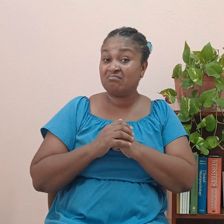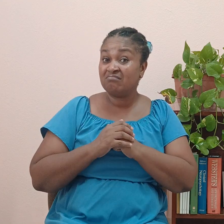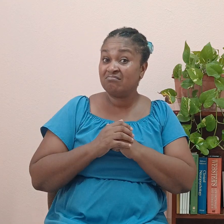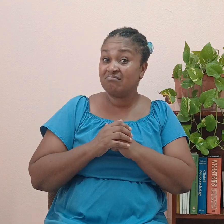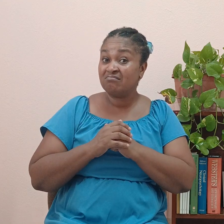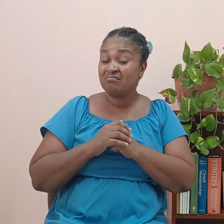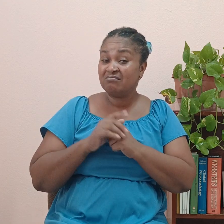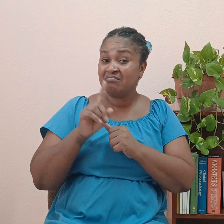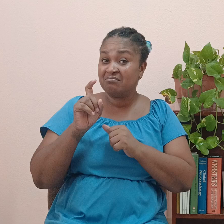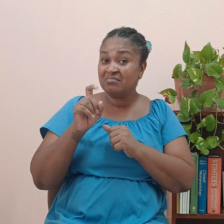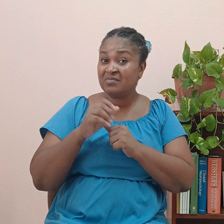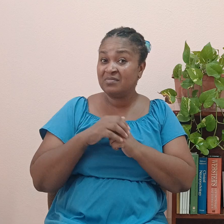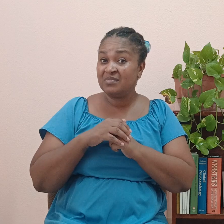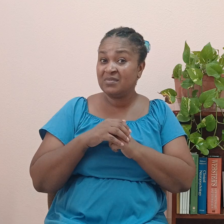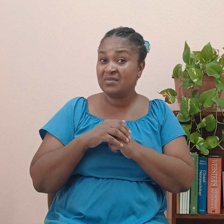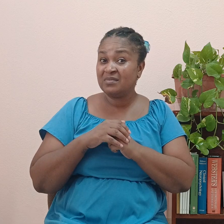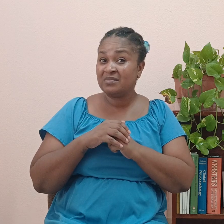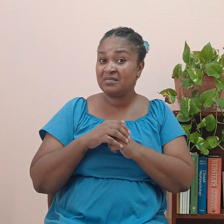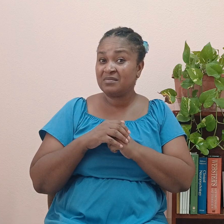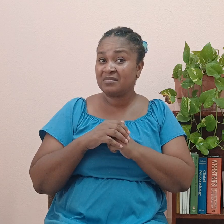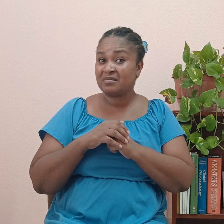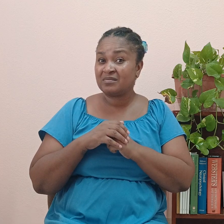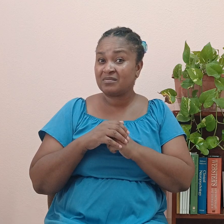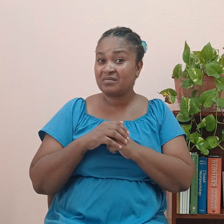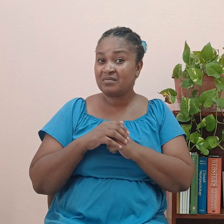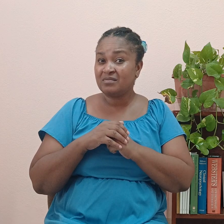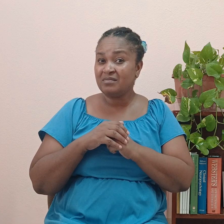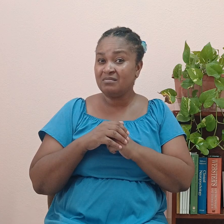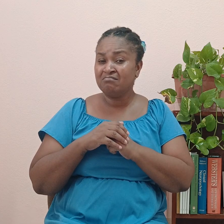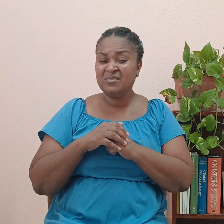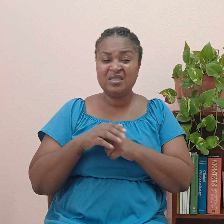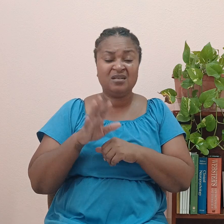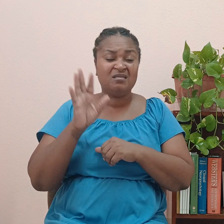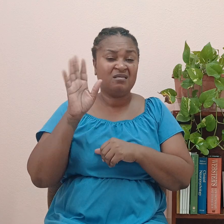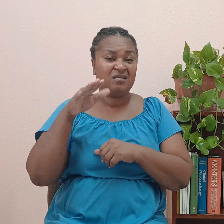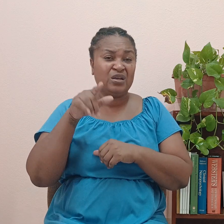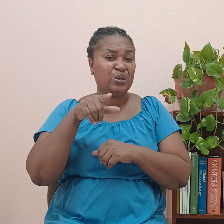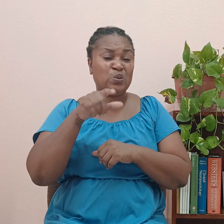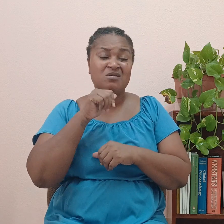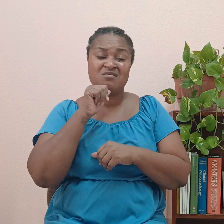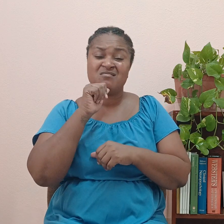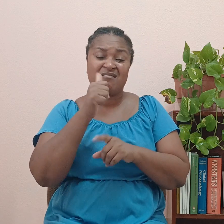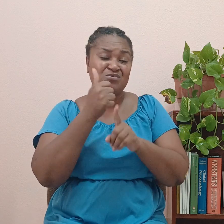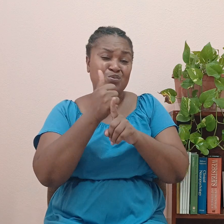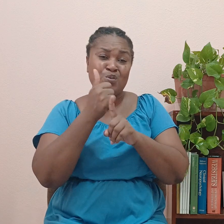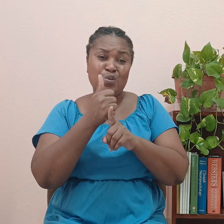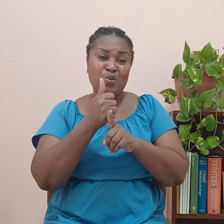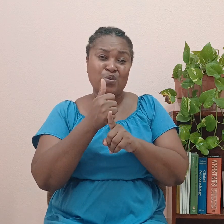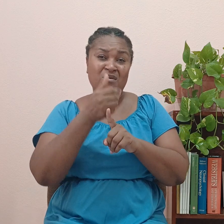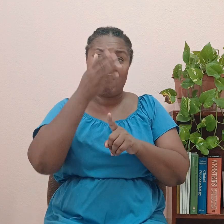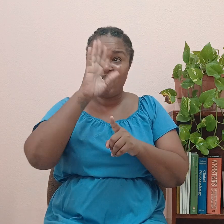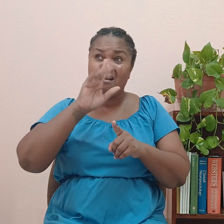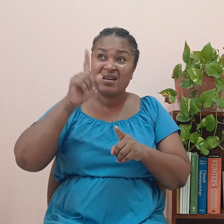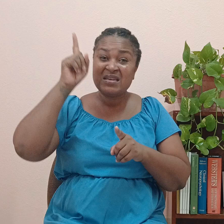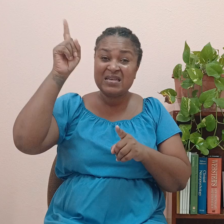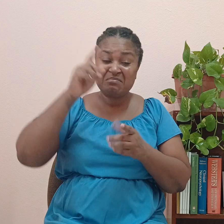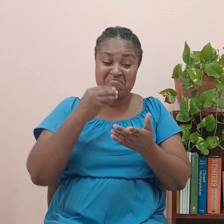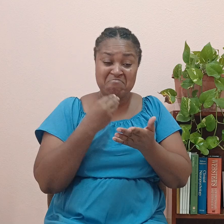Are you not your own? You are not your own. You were bought at a price.